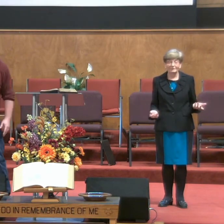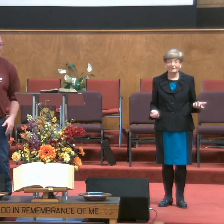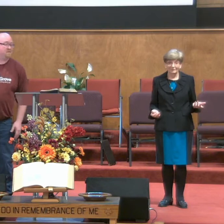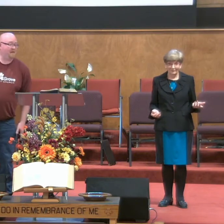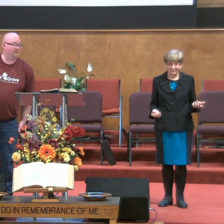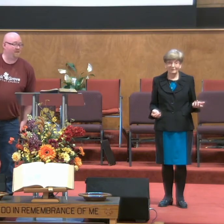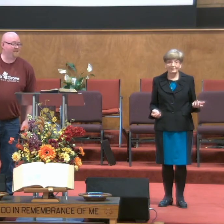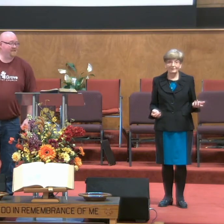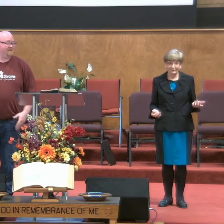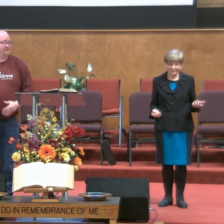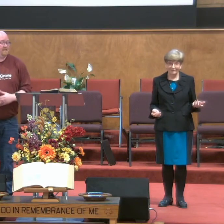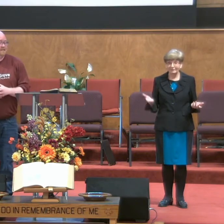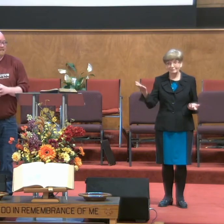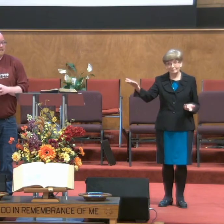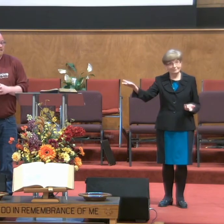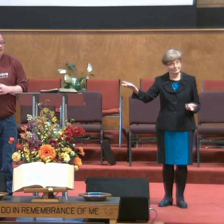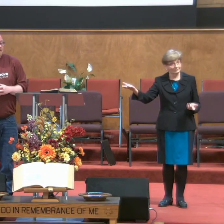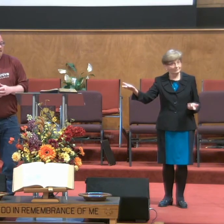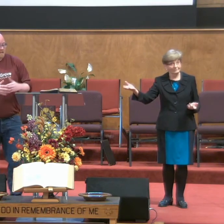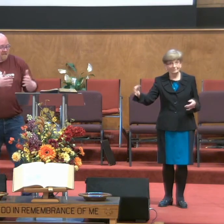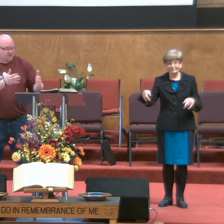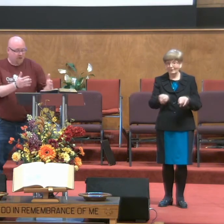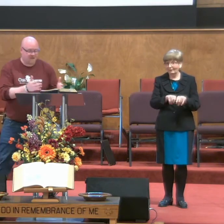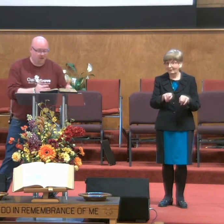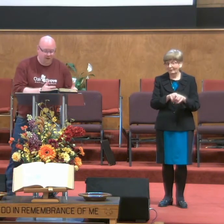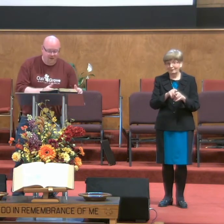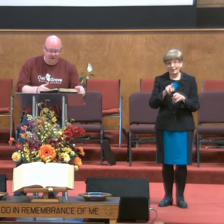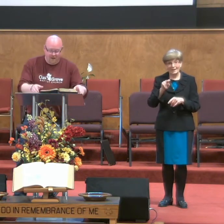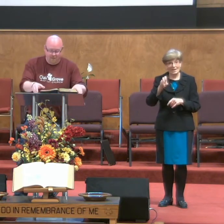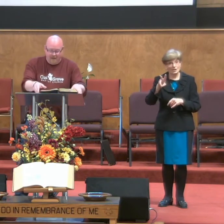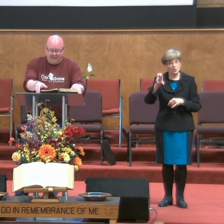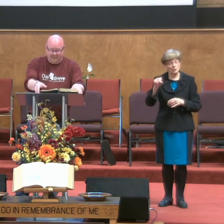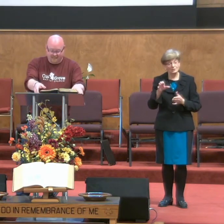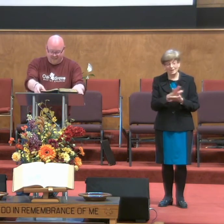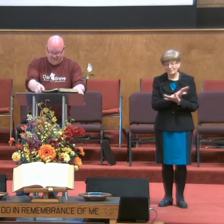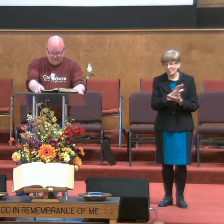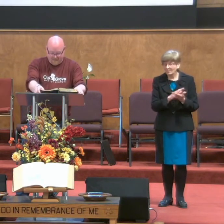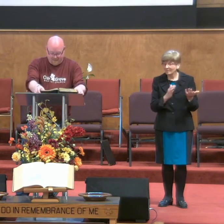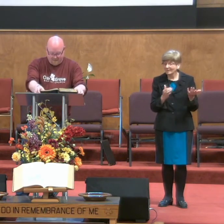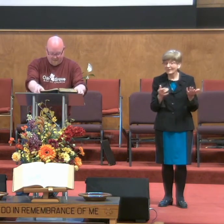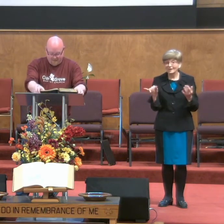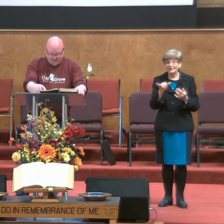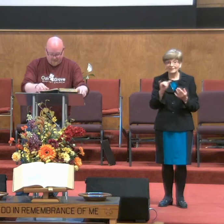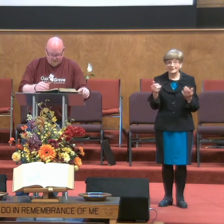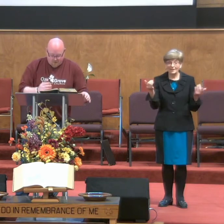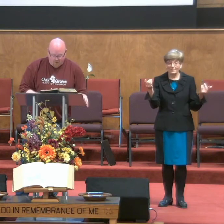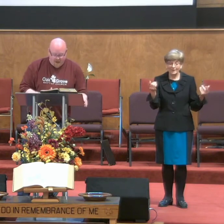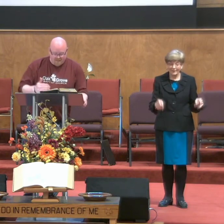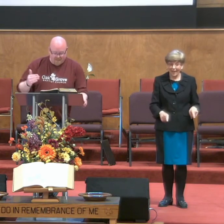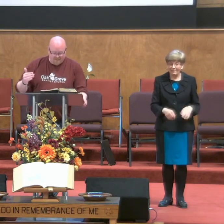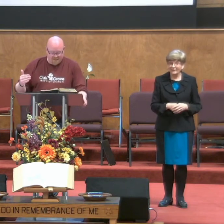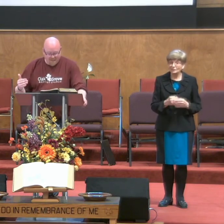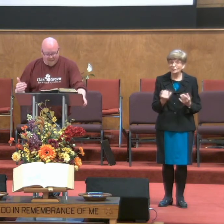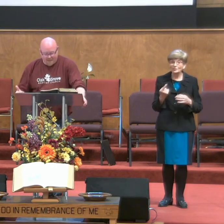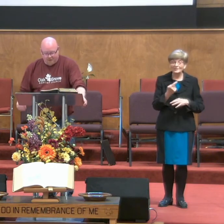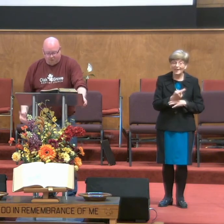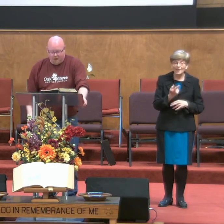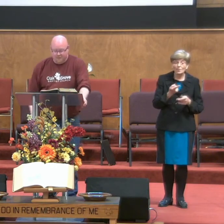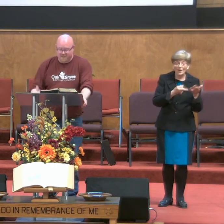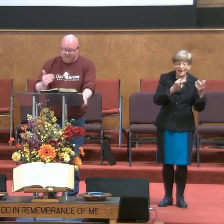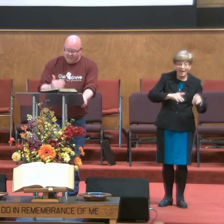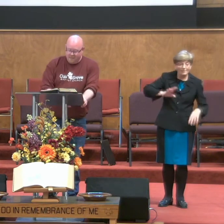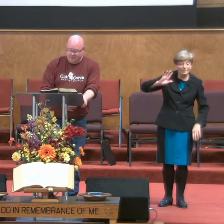Contemporary as the morning newspaper, friends. This is what's going on in Habakkuk's day. There's crisis